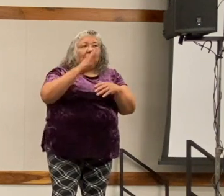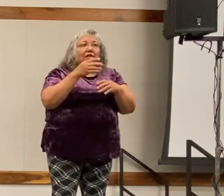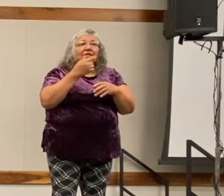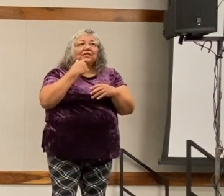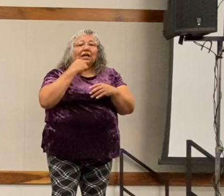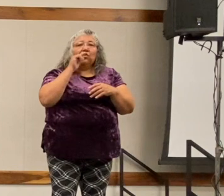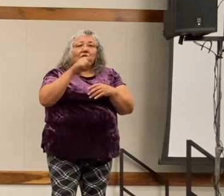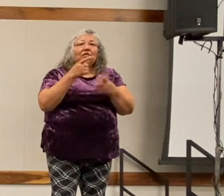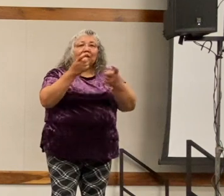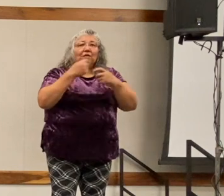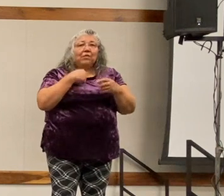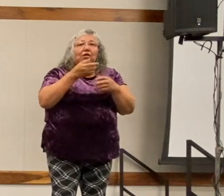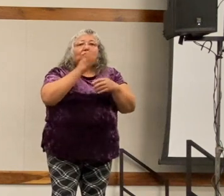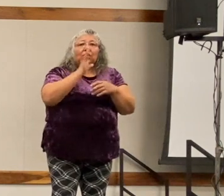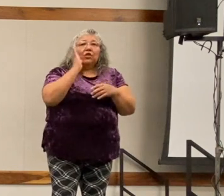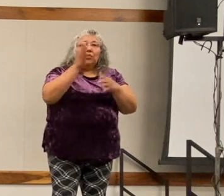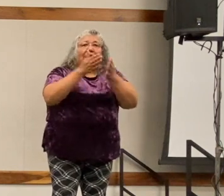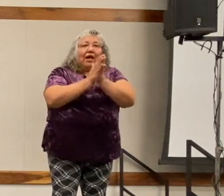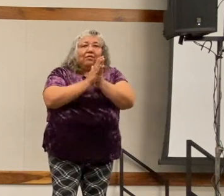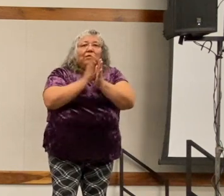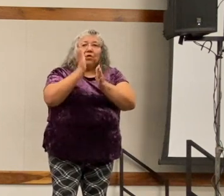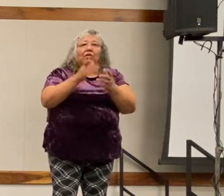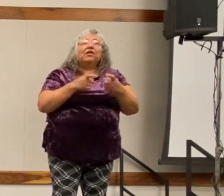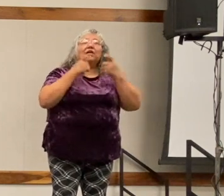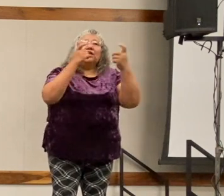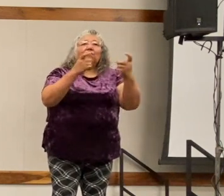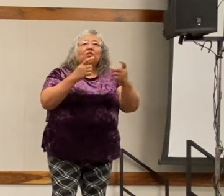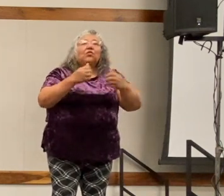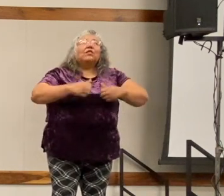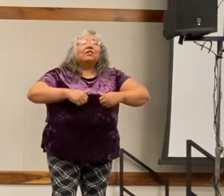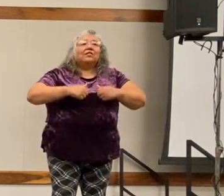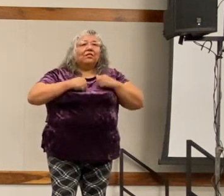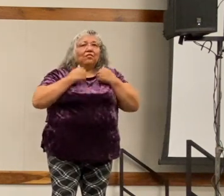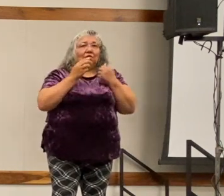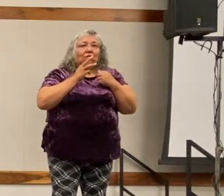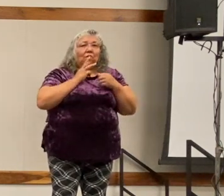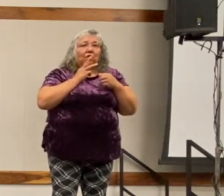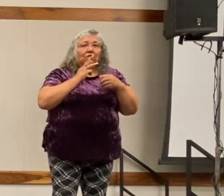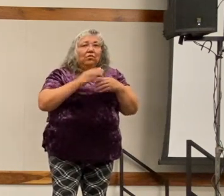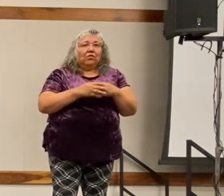me a drink, you would ask him and he would give you living water.